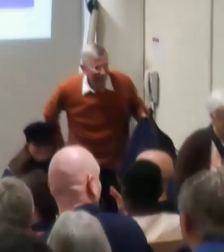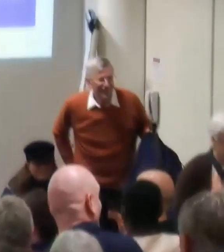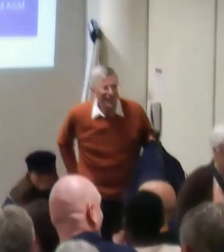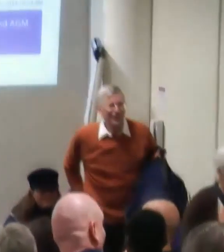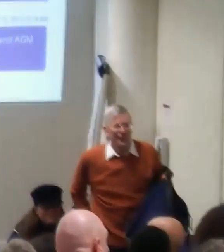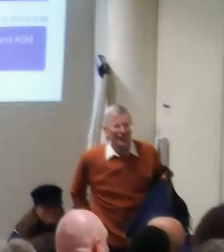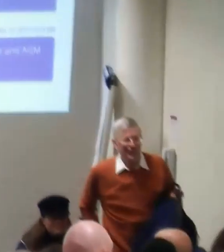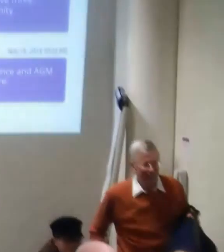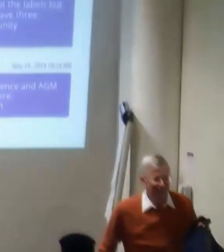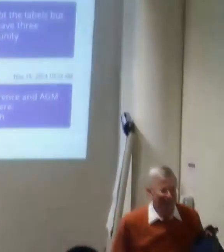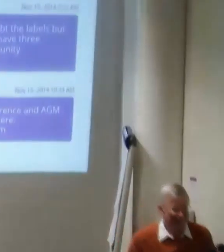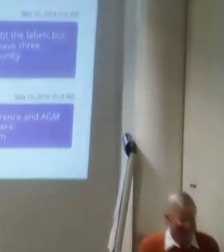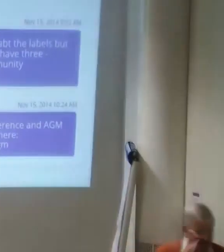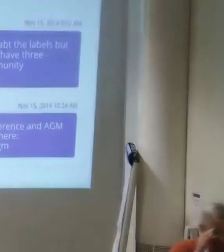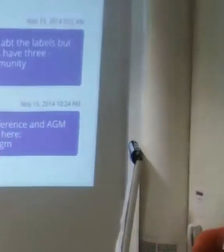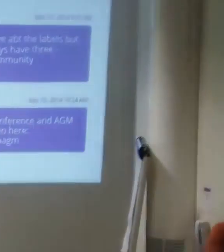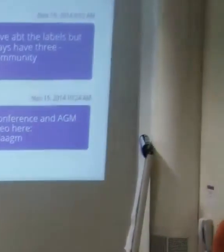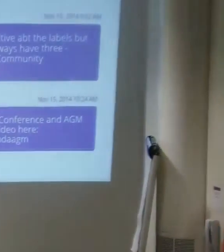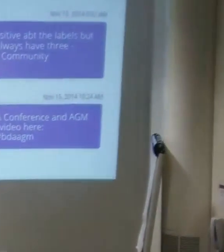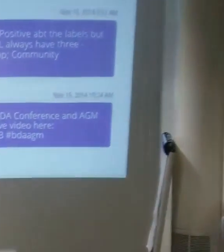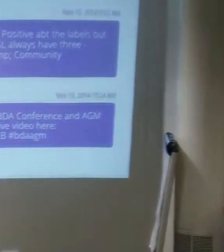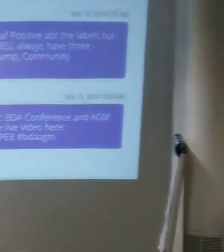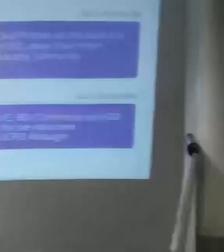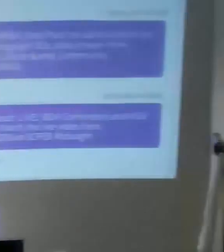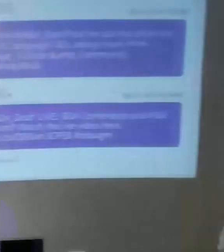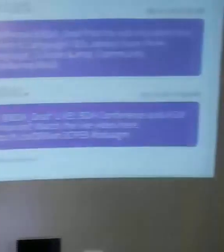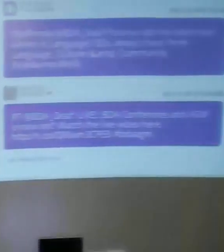Okay, I think that just means my presentation will be shorter and shorter. I have the one.